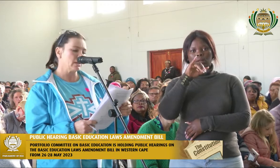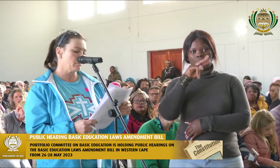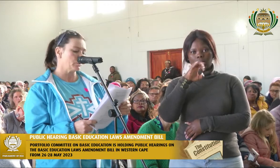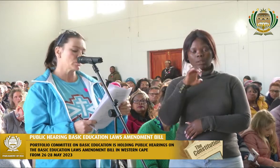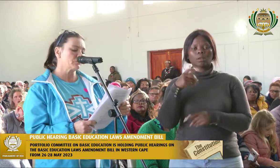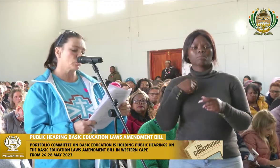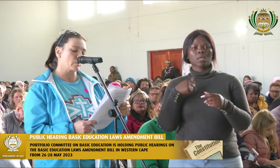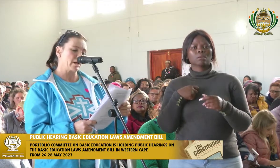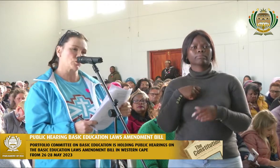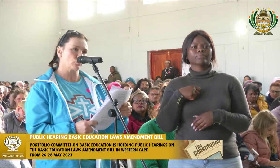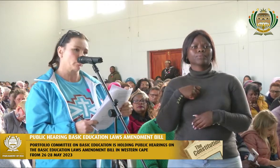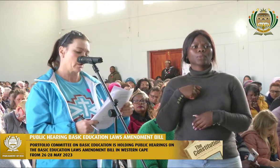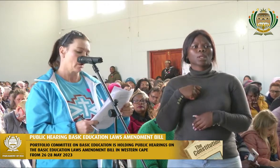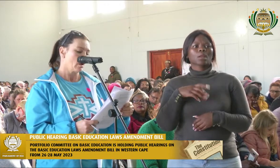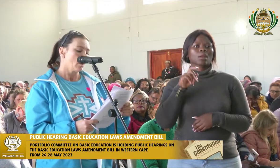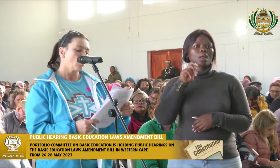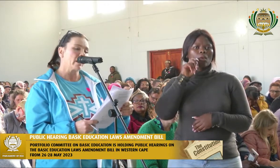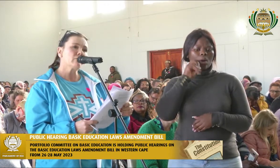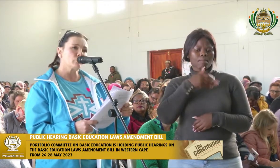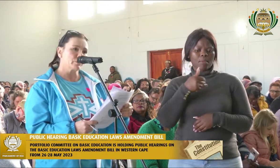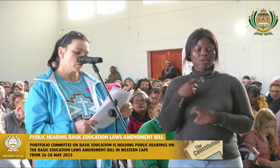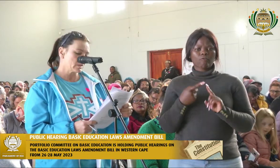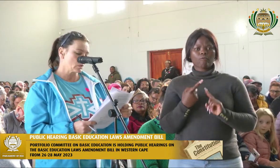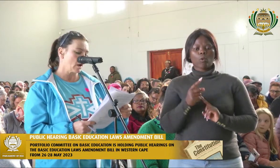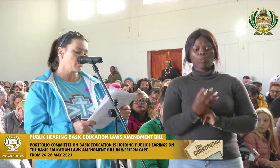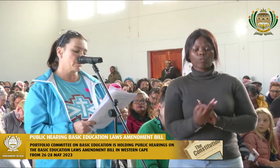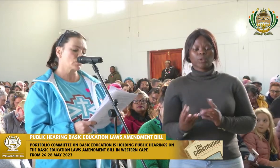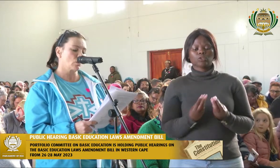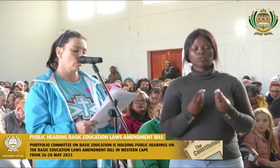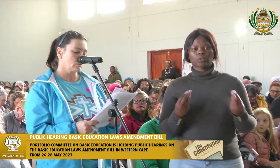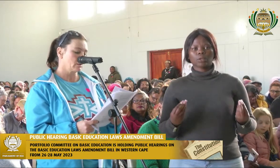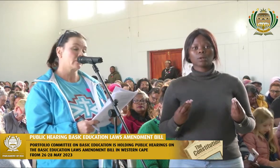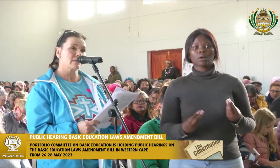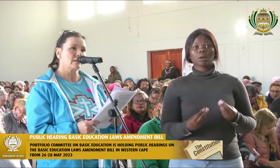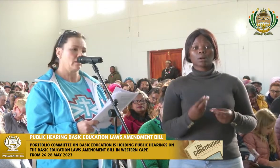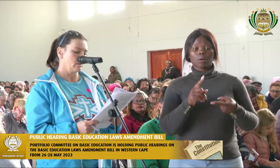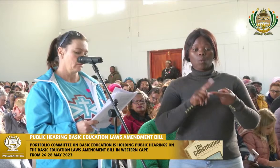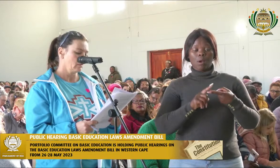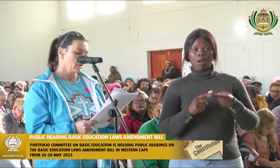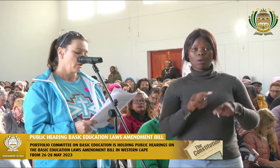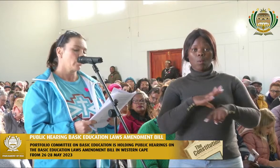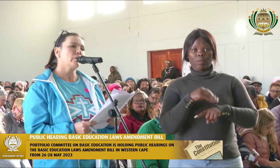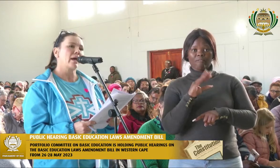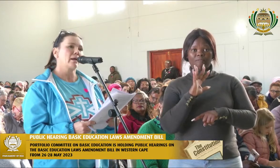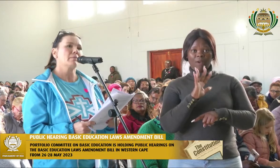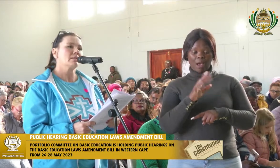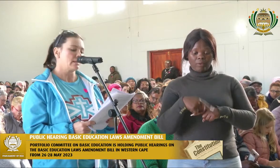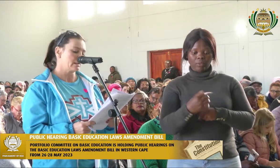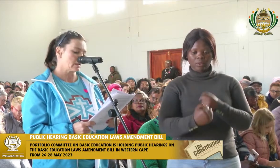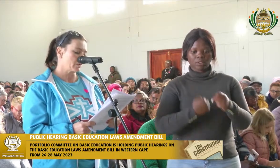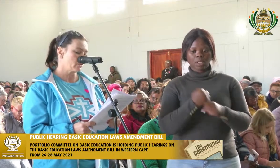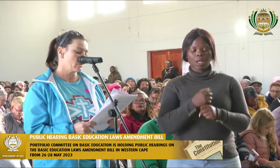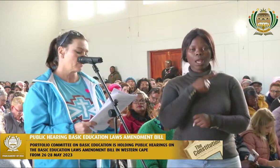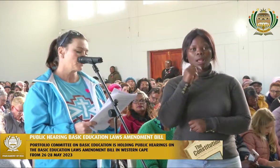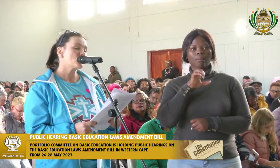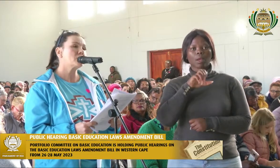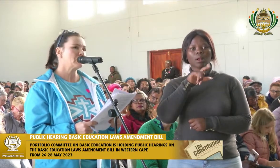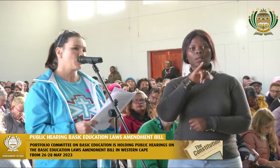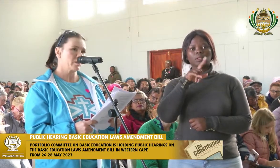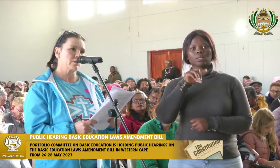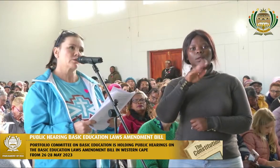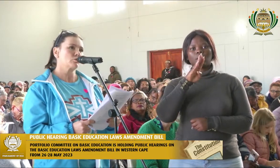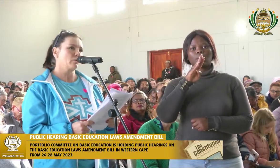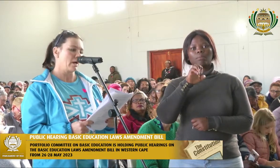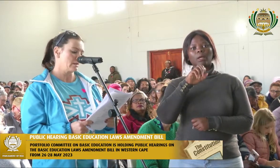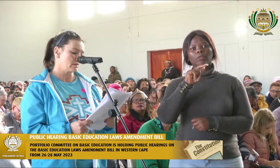to three beautiful grandchildren, one of which is 12 years old this year. Her name is Elizabeth.